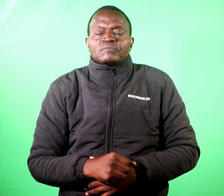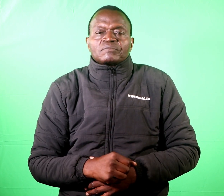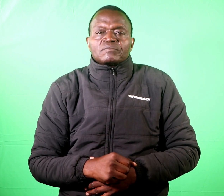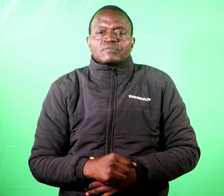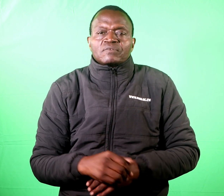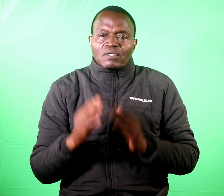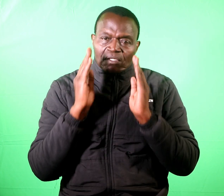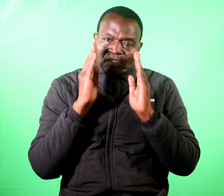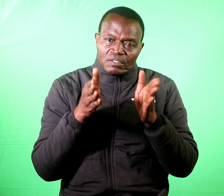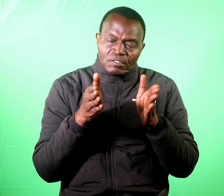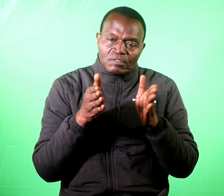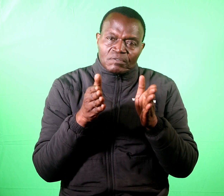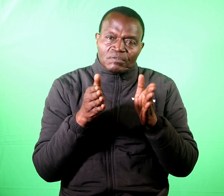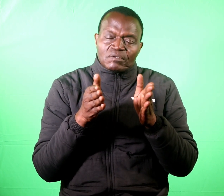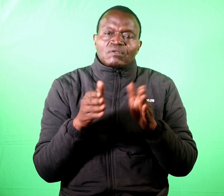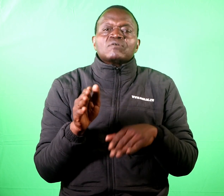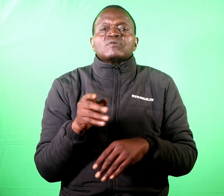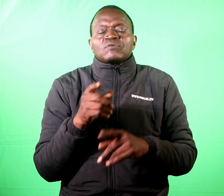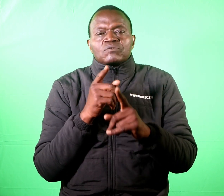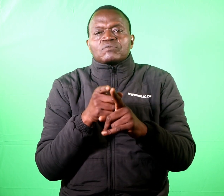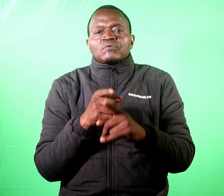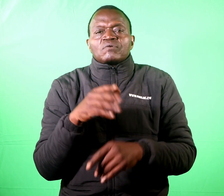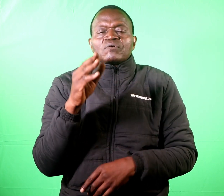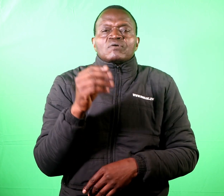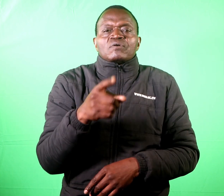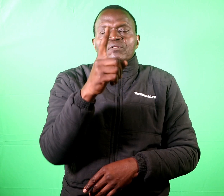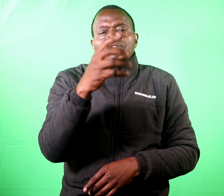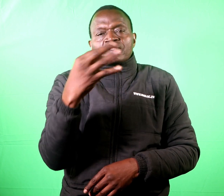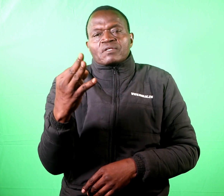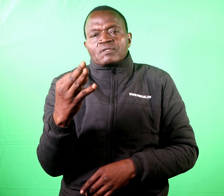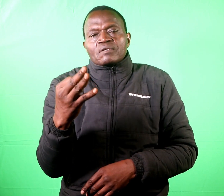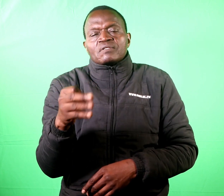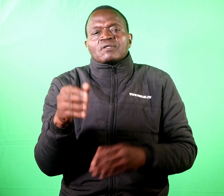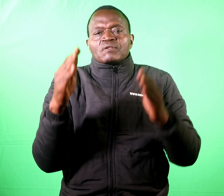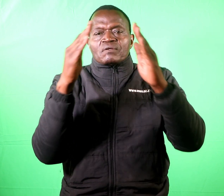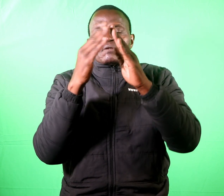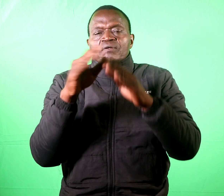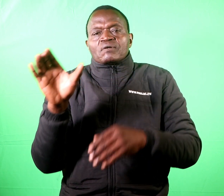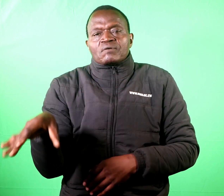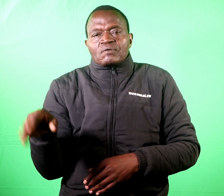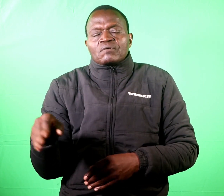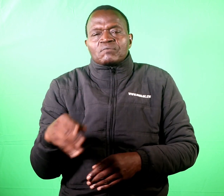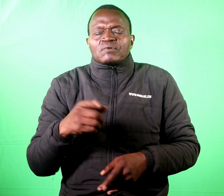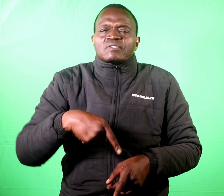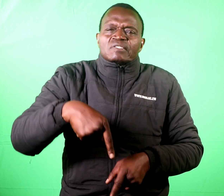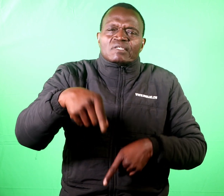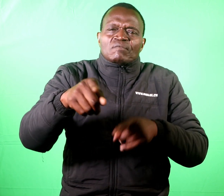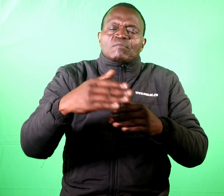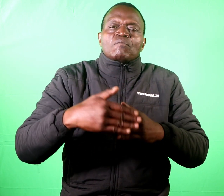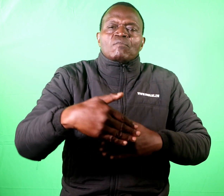Attention also needs to be paid to 13% of households which traveled more than 10 kilometers to